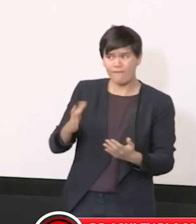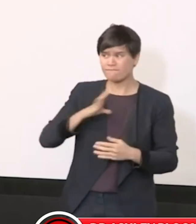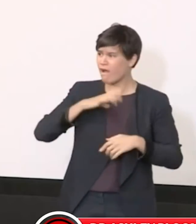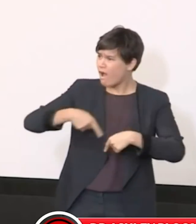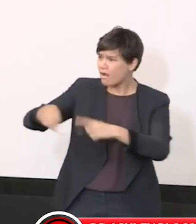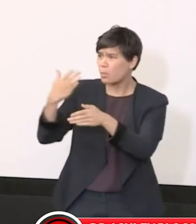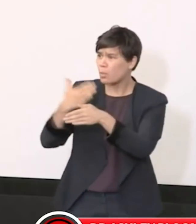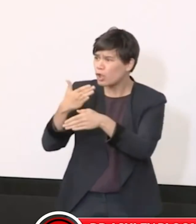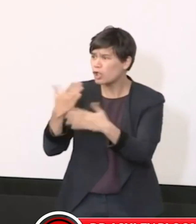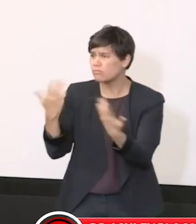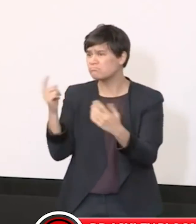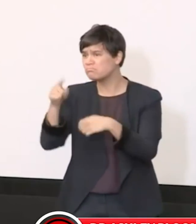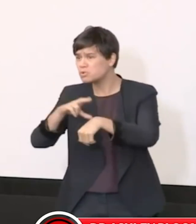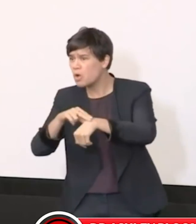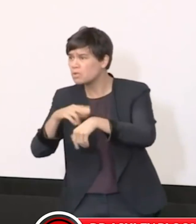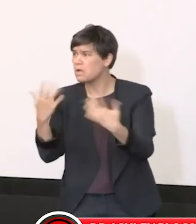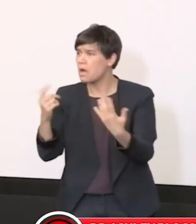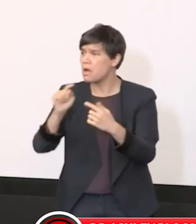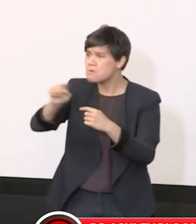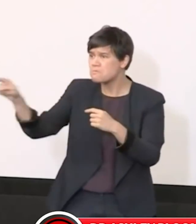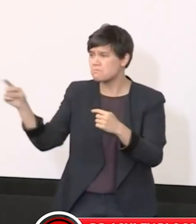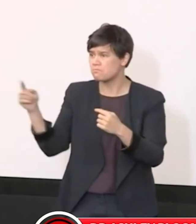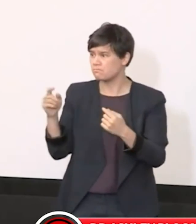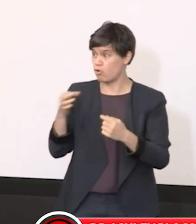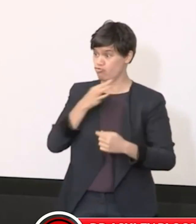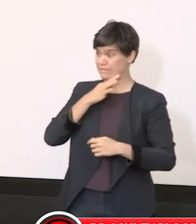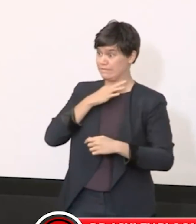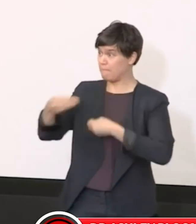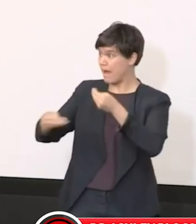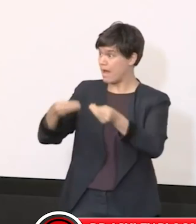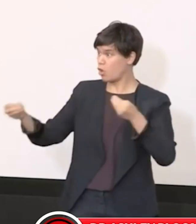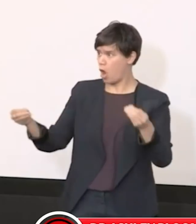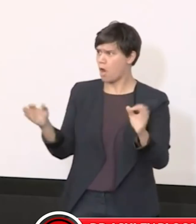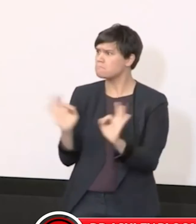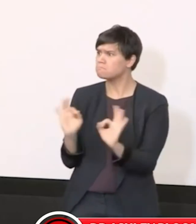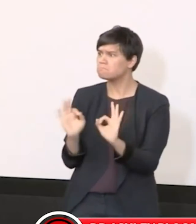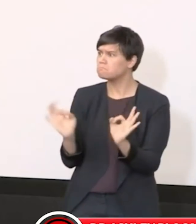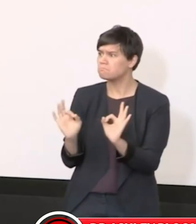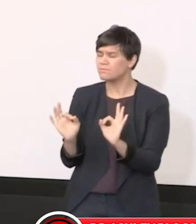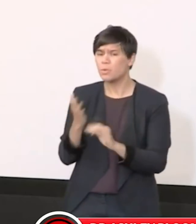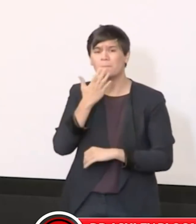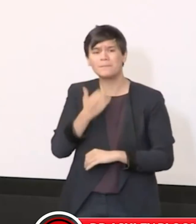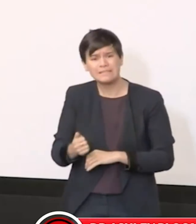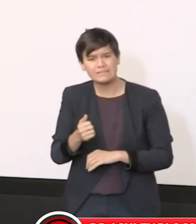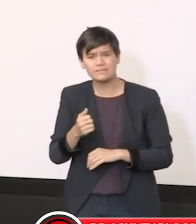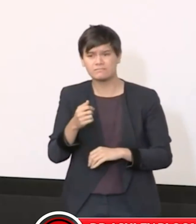other places. They are no longer a risk to others. So please do be kind, make them feel part